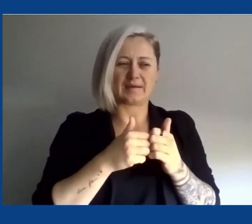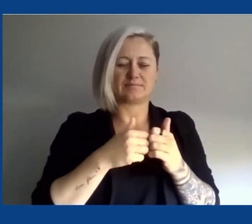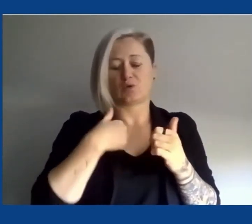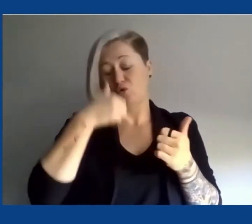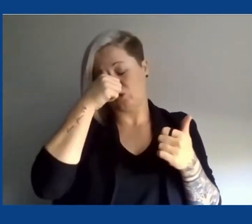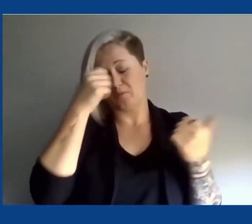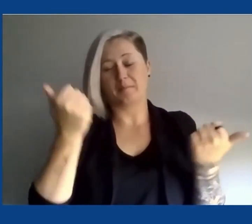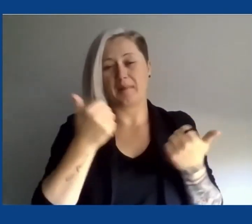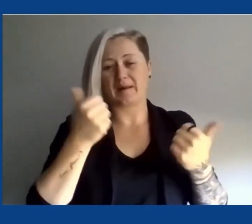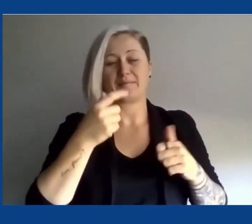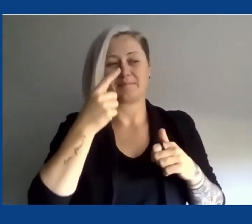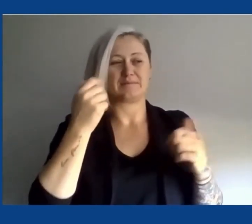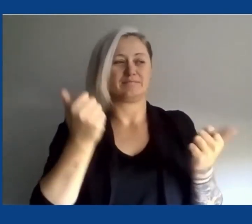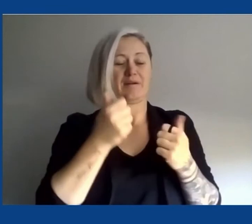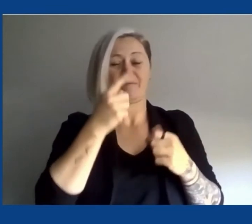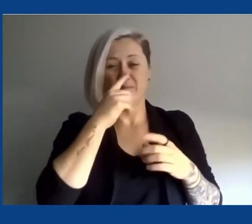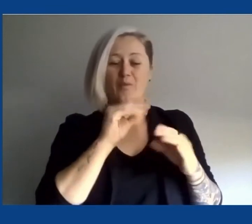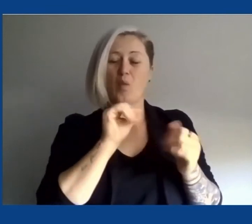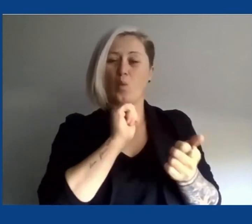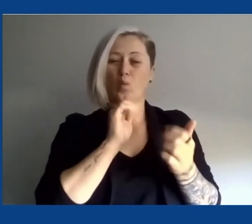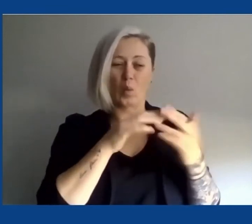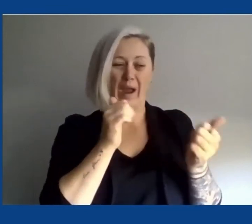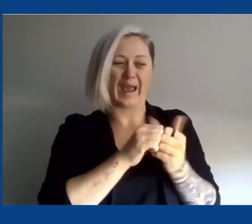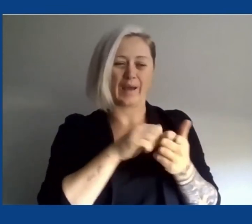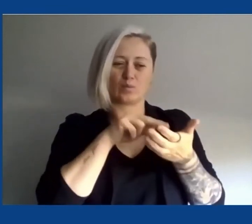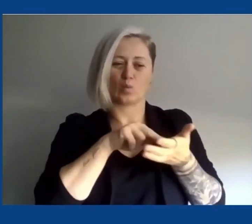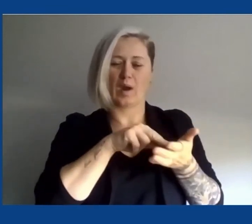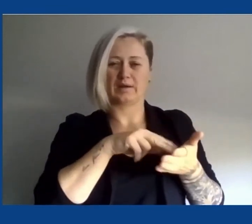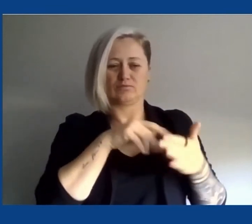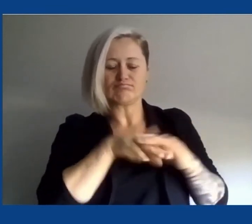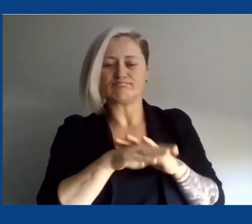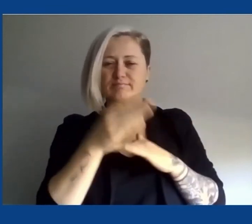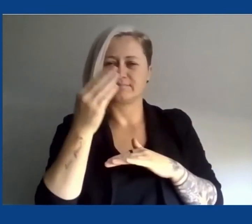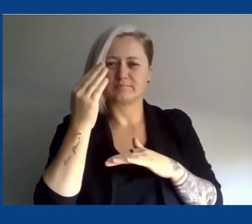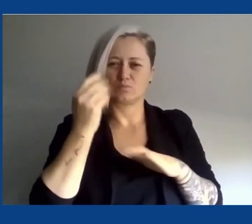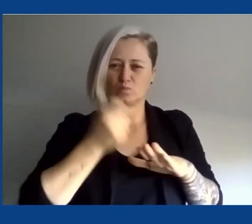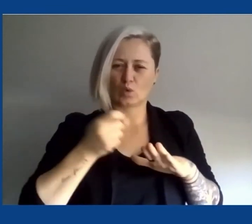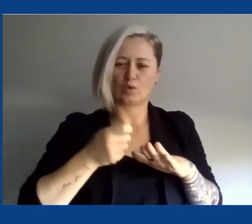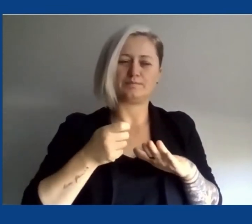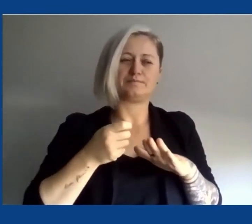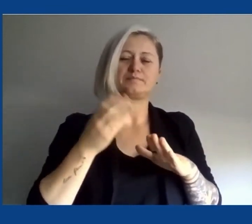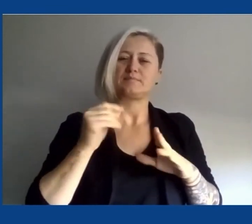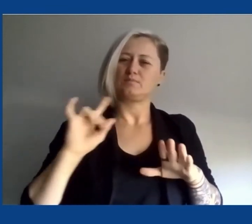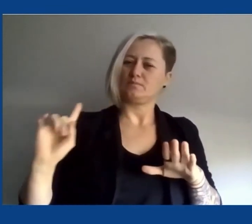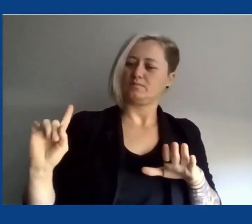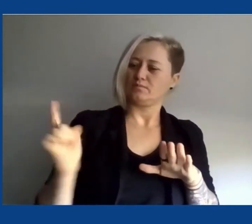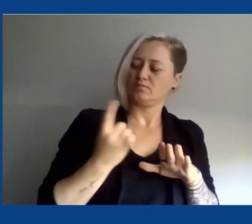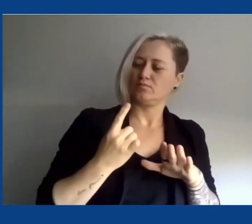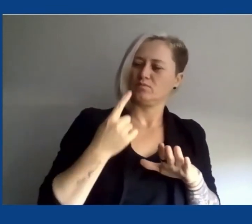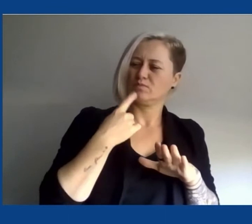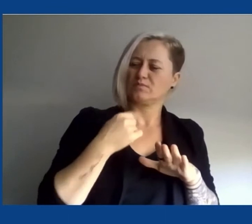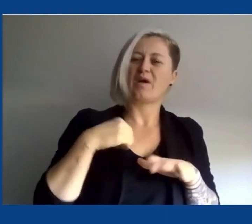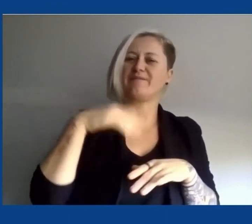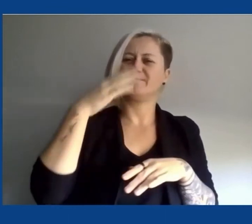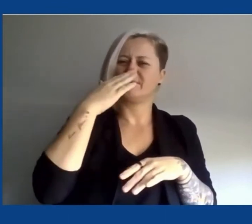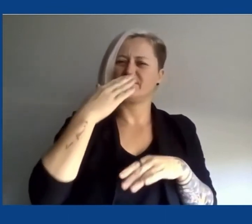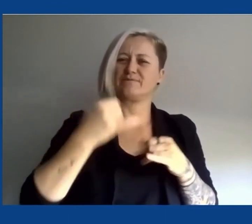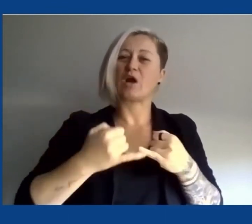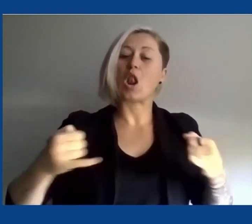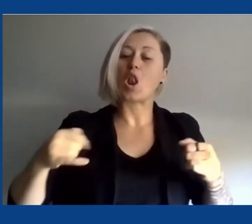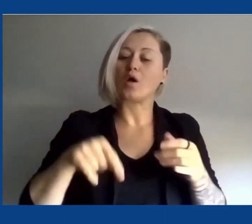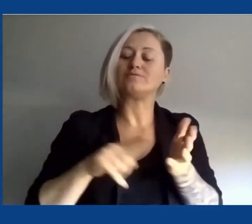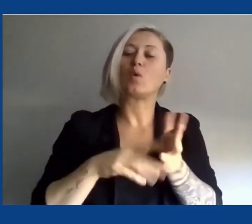were waiting to be heard. A court orderly approached and advised me that as the front row was for lawyers and I should move into the second